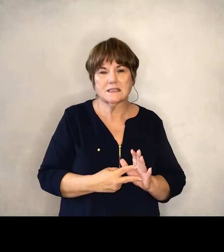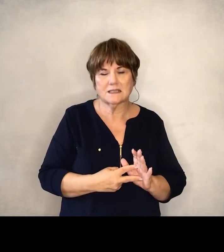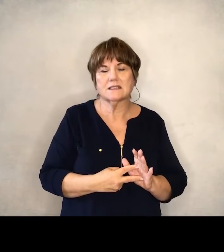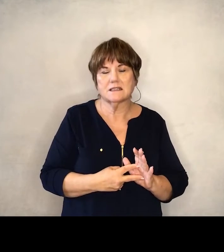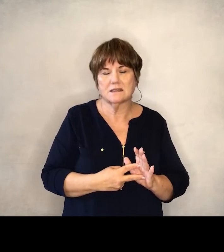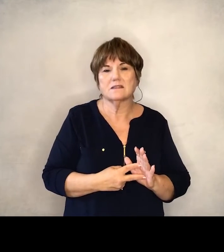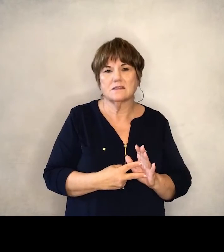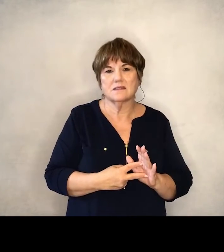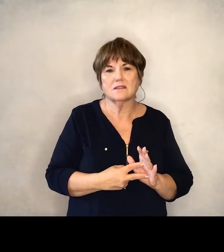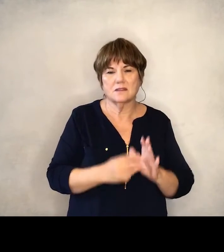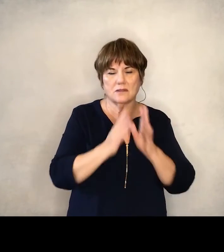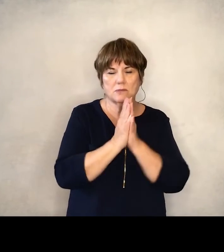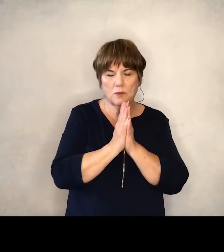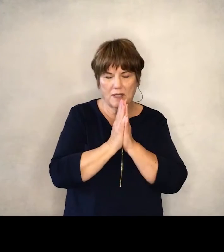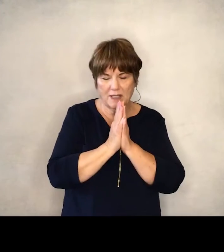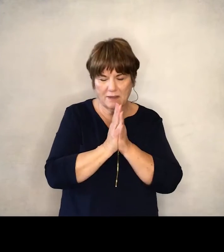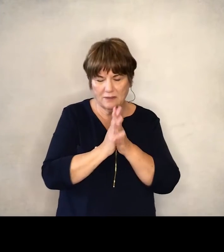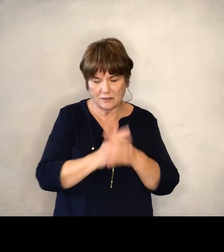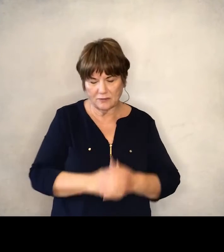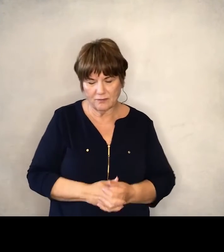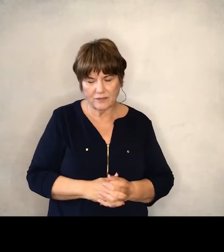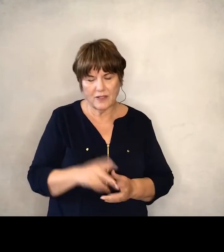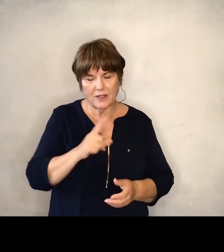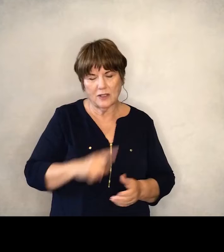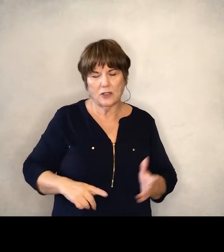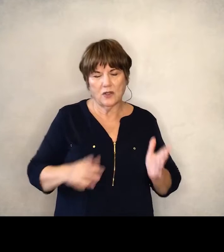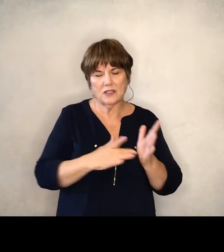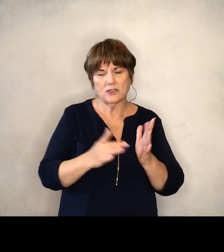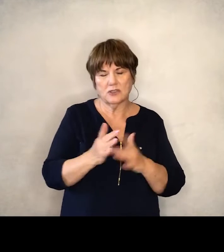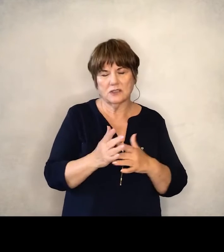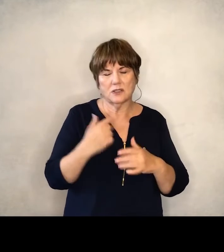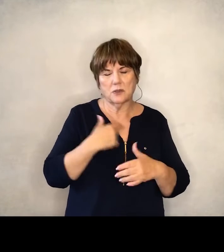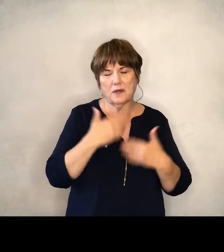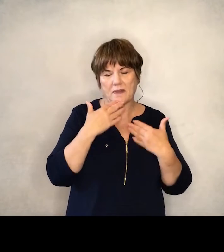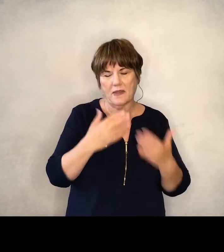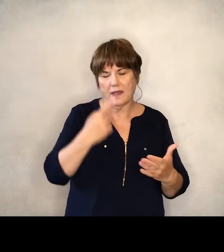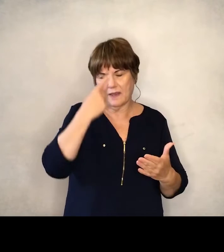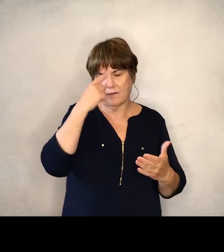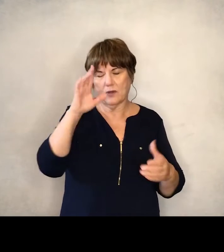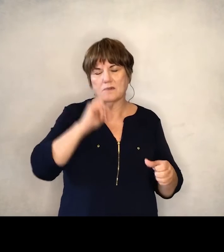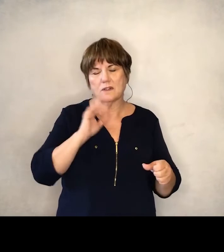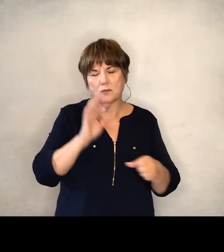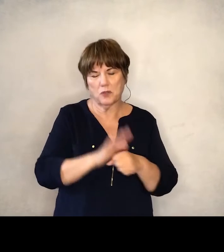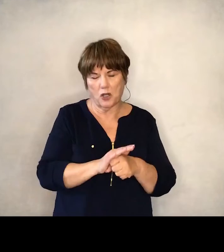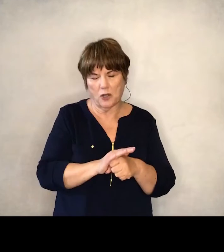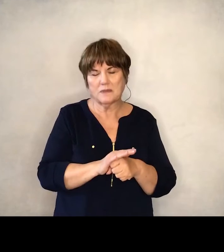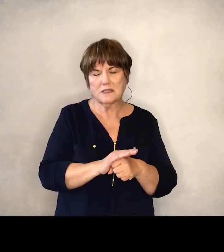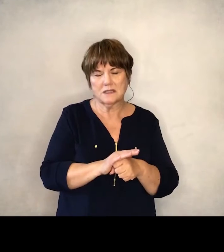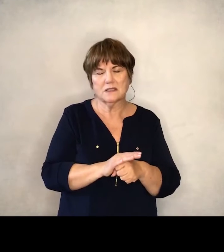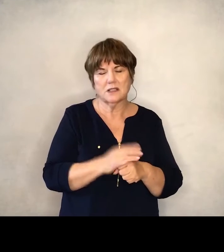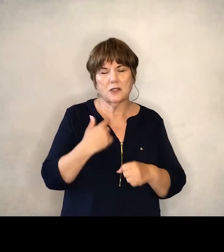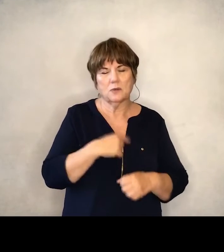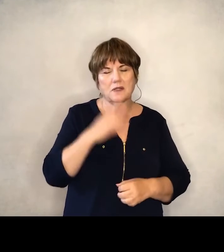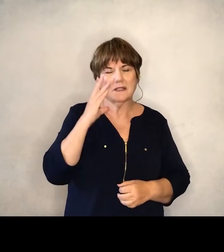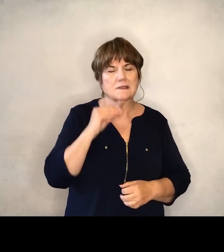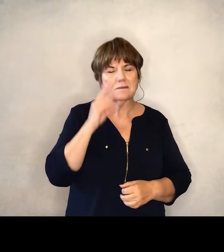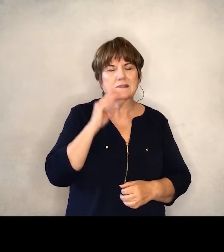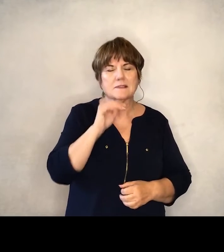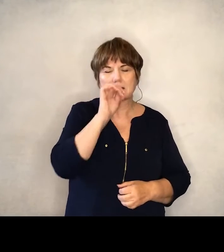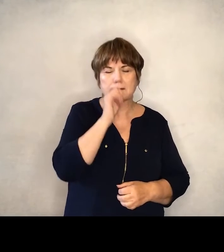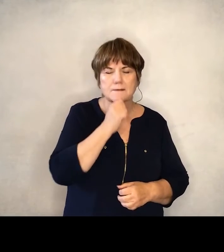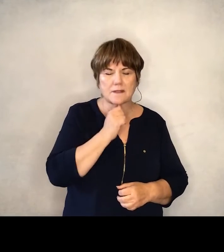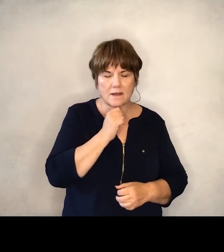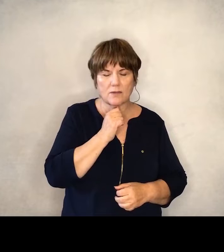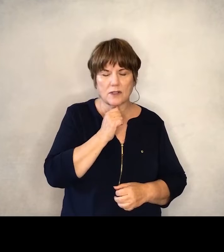Let's pray. Lord Jesus, we thank you for this promise that as we experience suffering, both